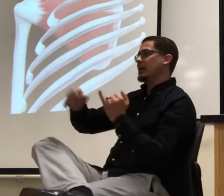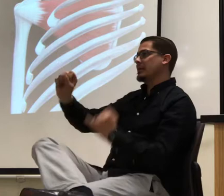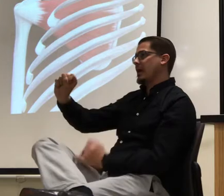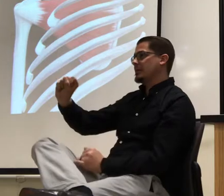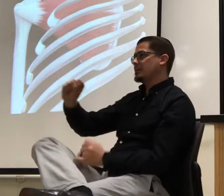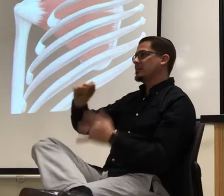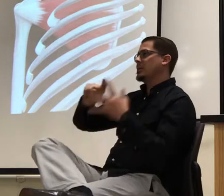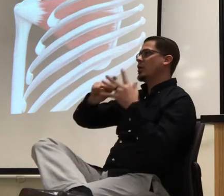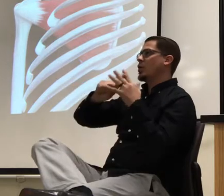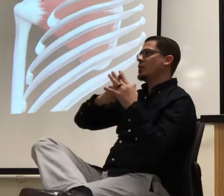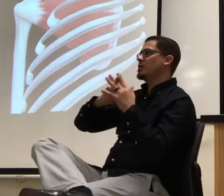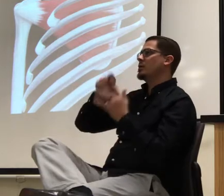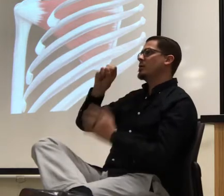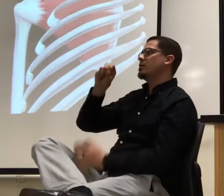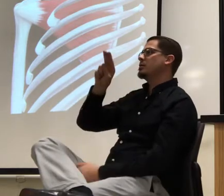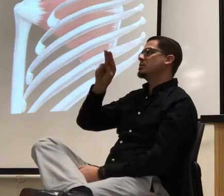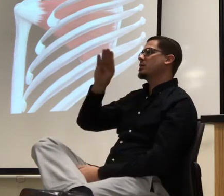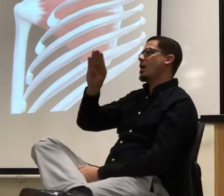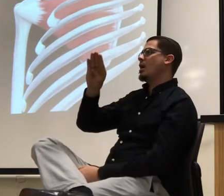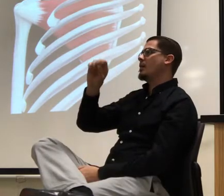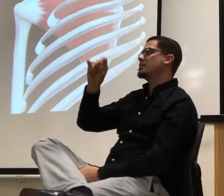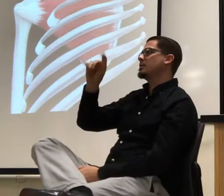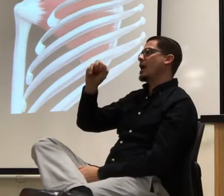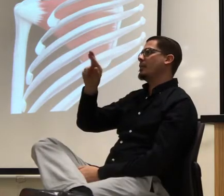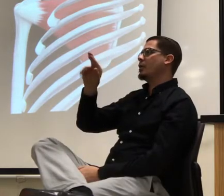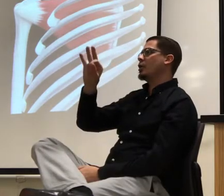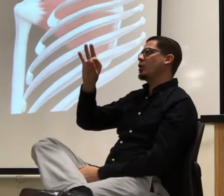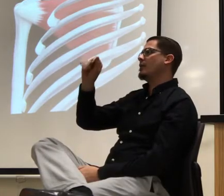on the subscapular fossa.